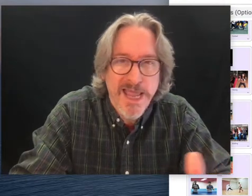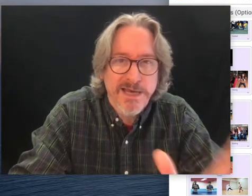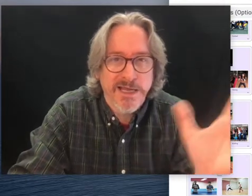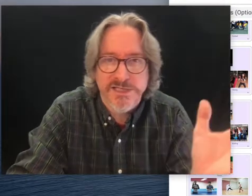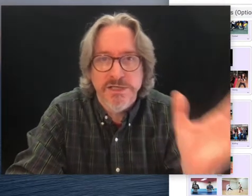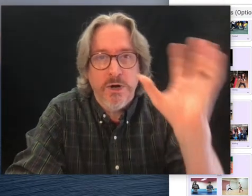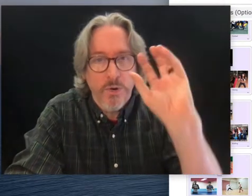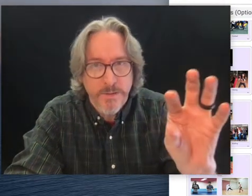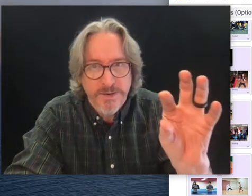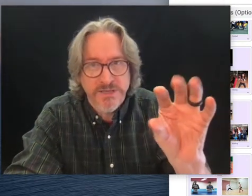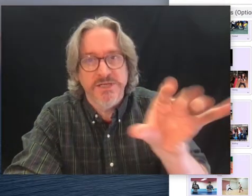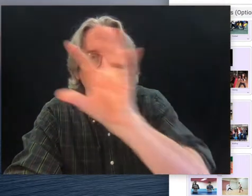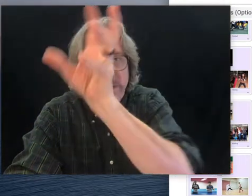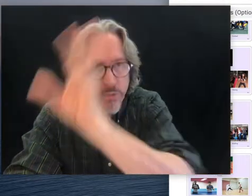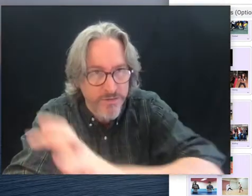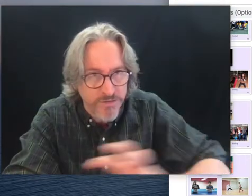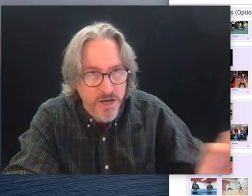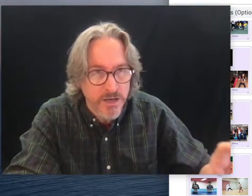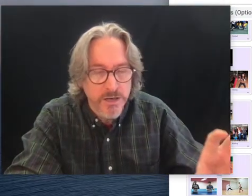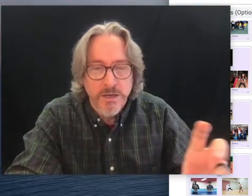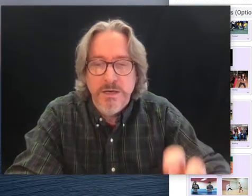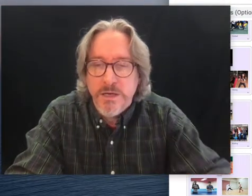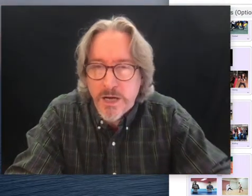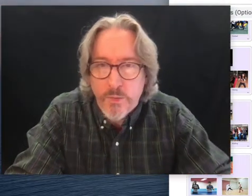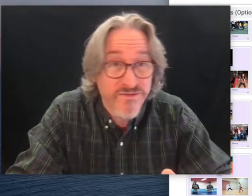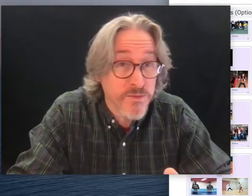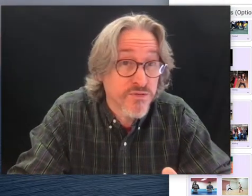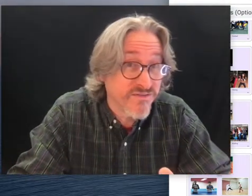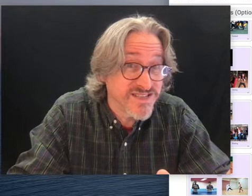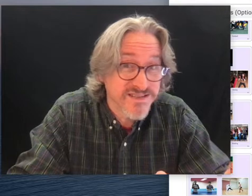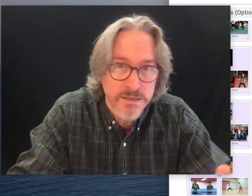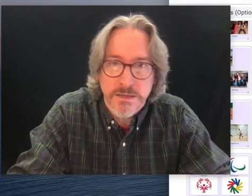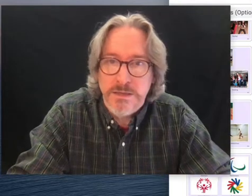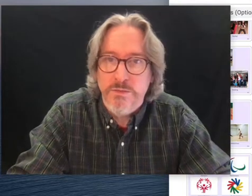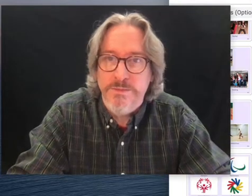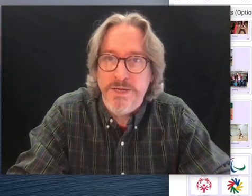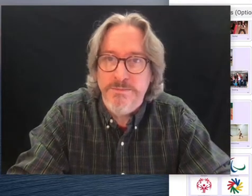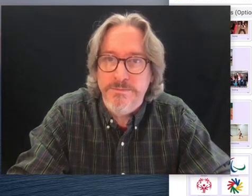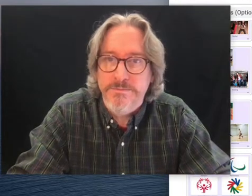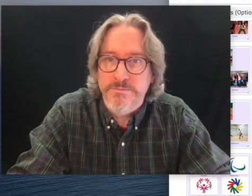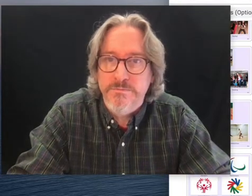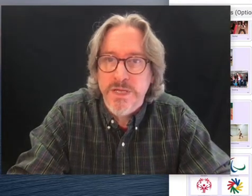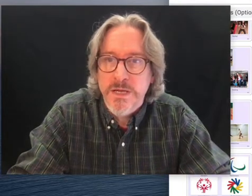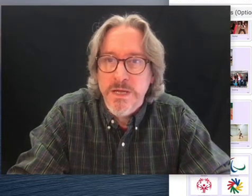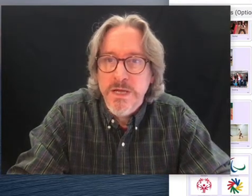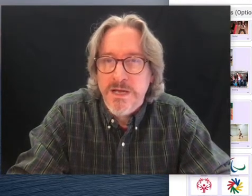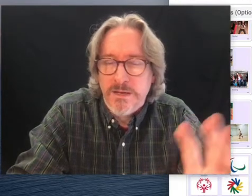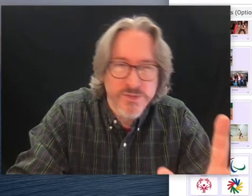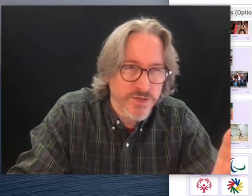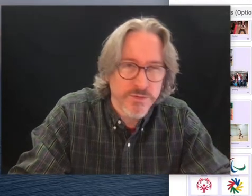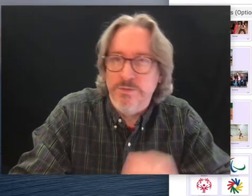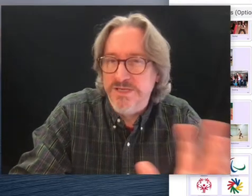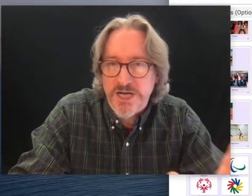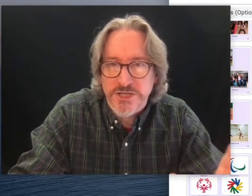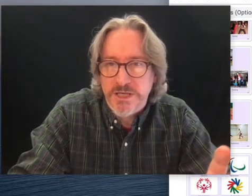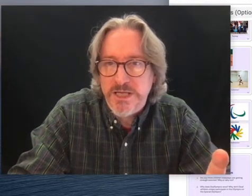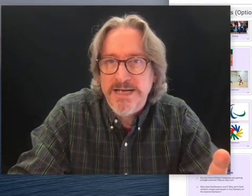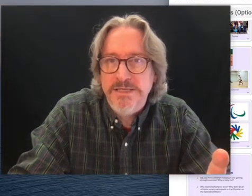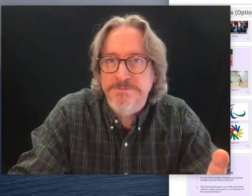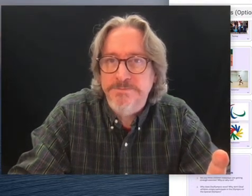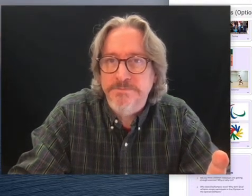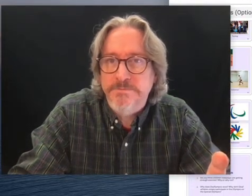And again, it's Olympics and then with whatever the preface would be. So we do group discussion